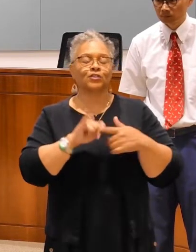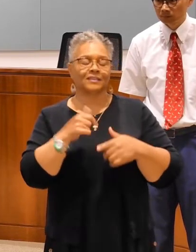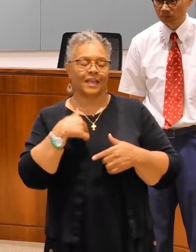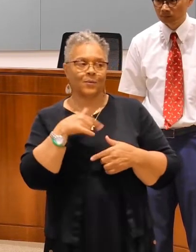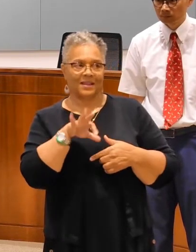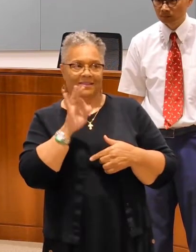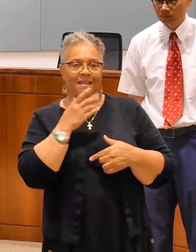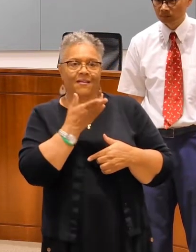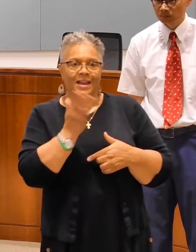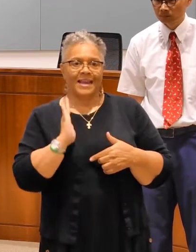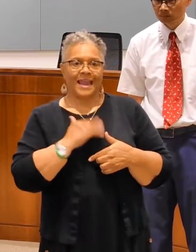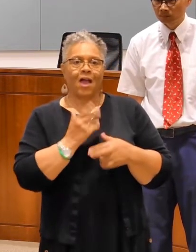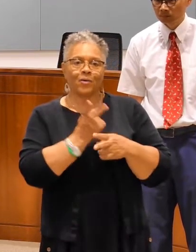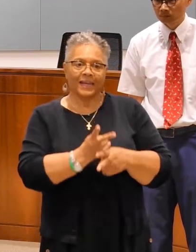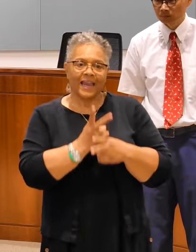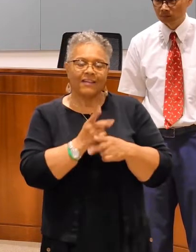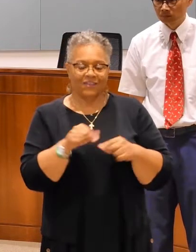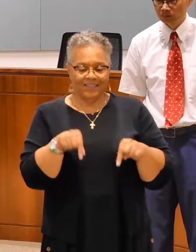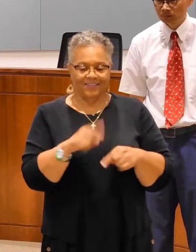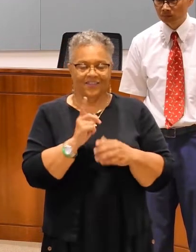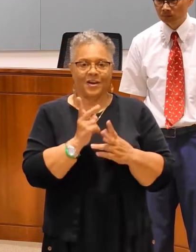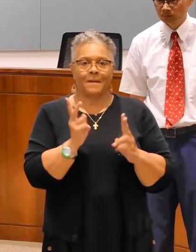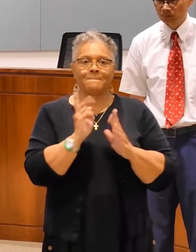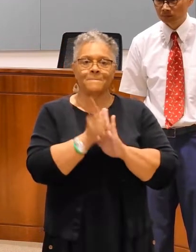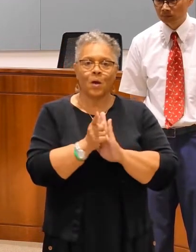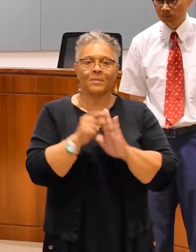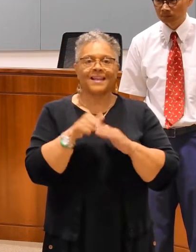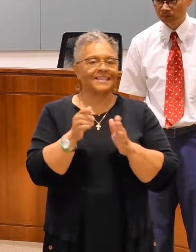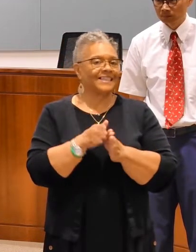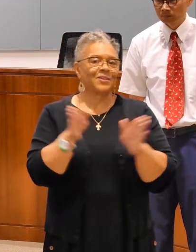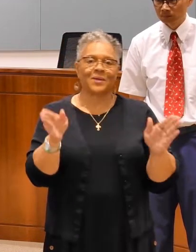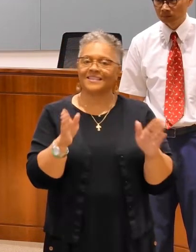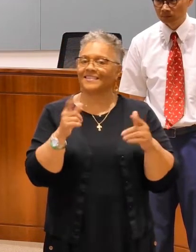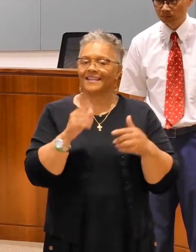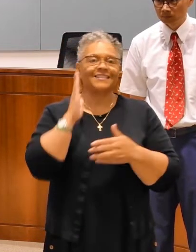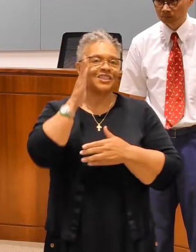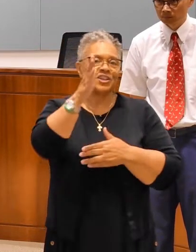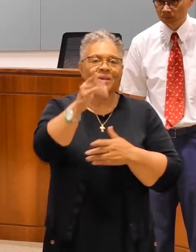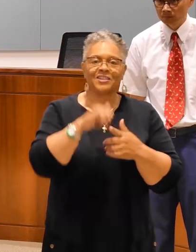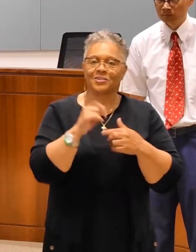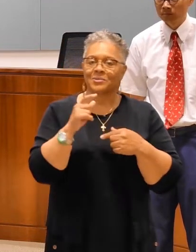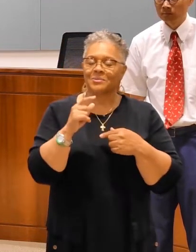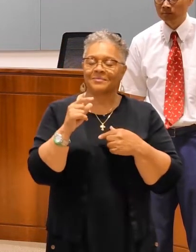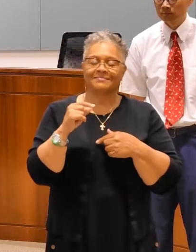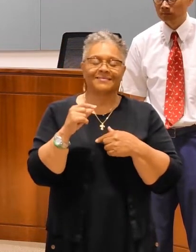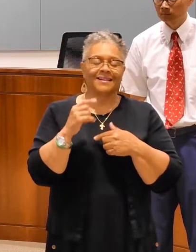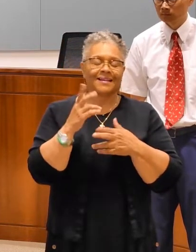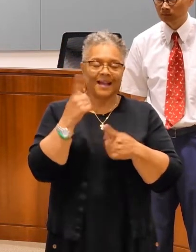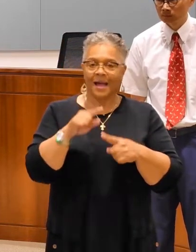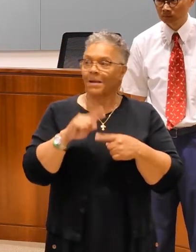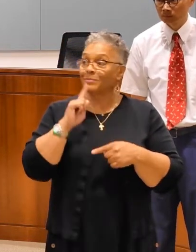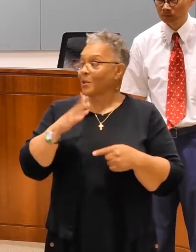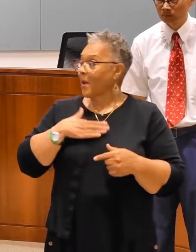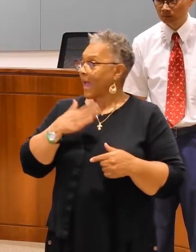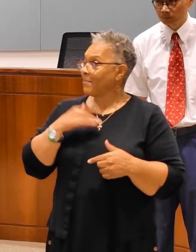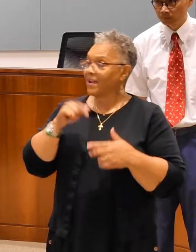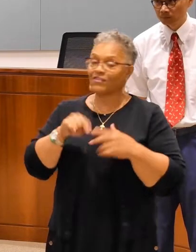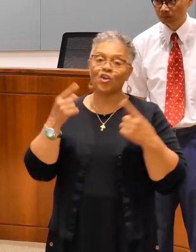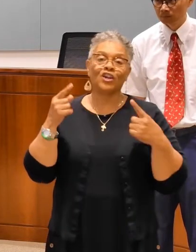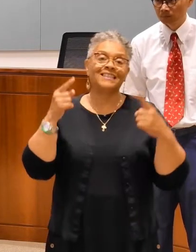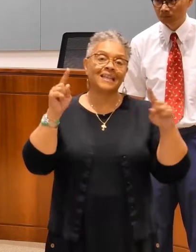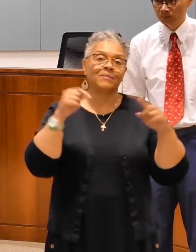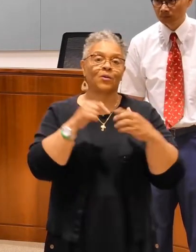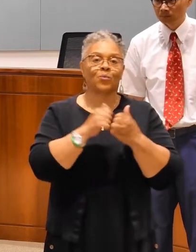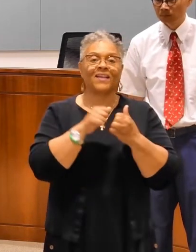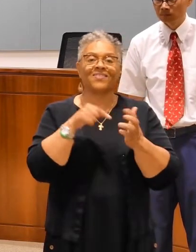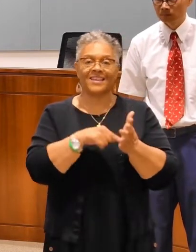at this very moment and for generations to come. That's all I have to say. Again, I'm so happy at your achievement of this